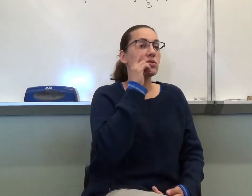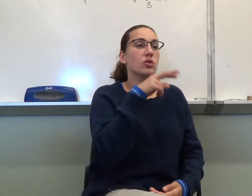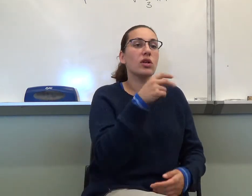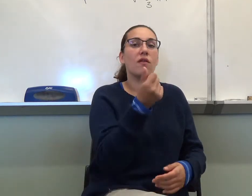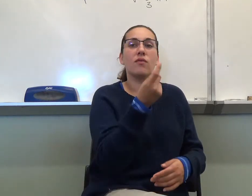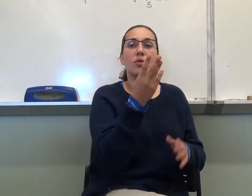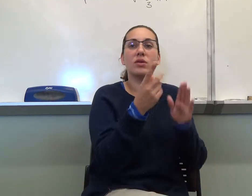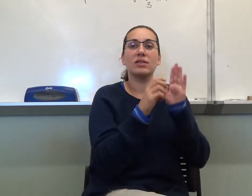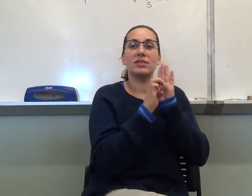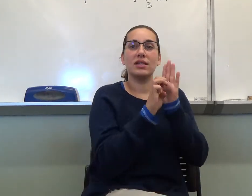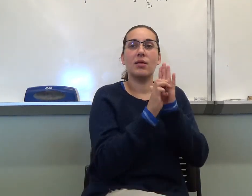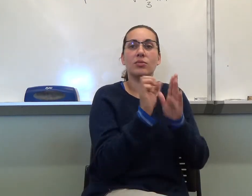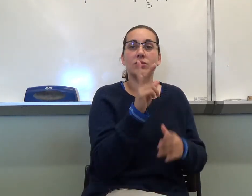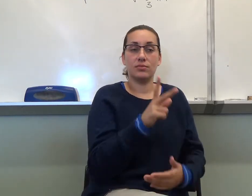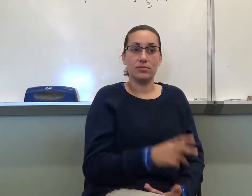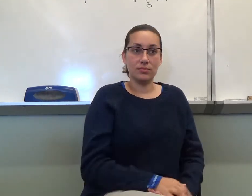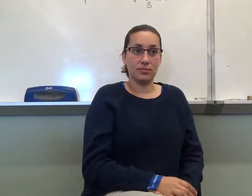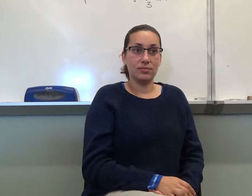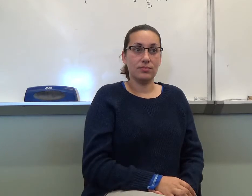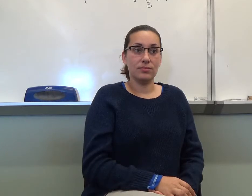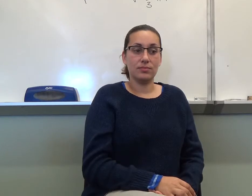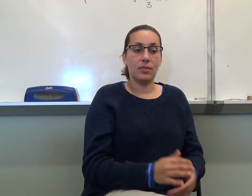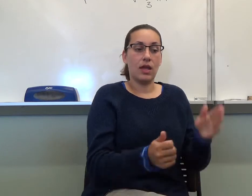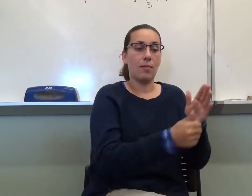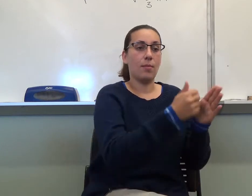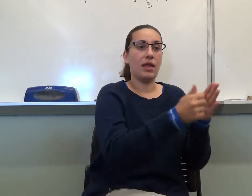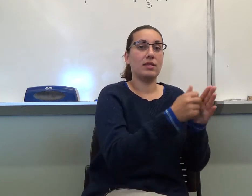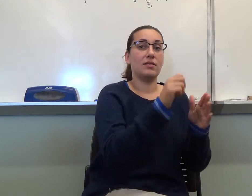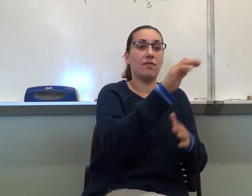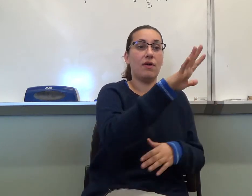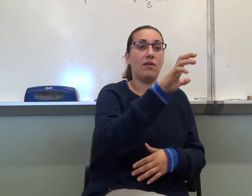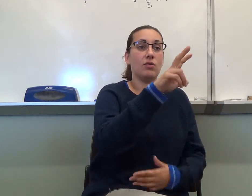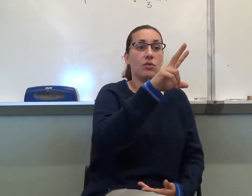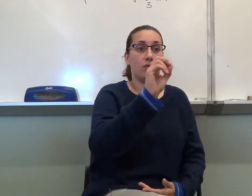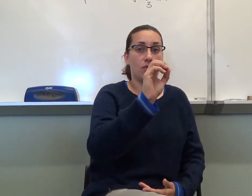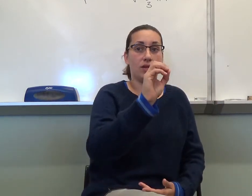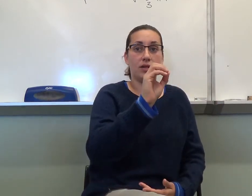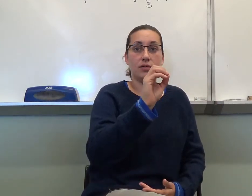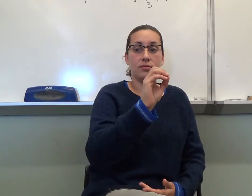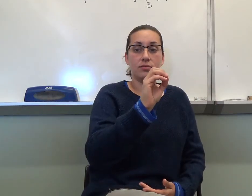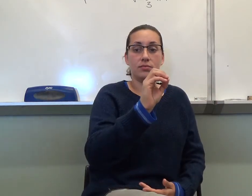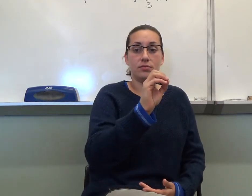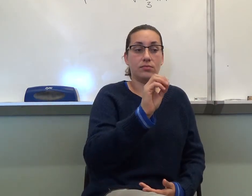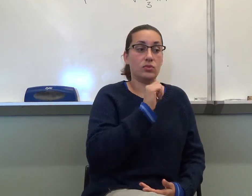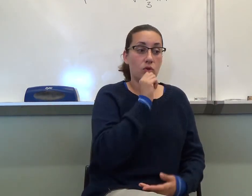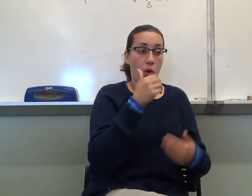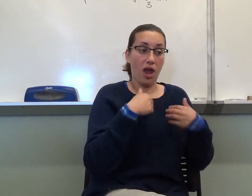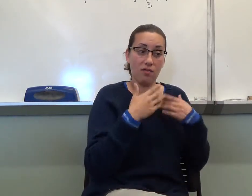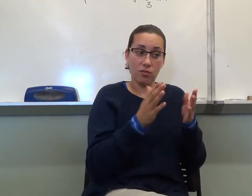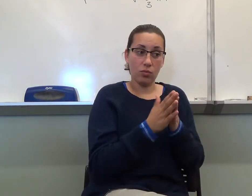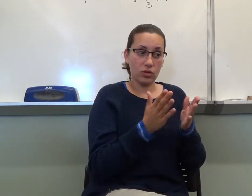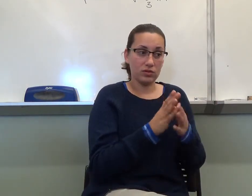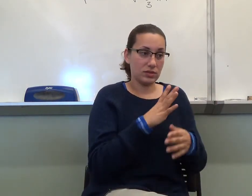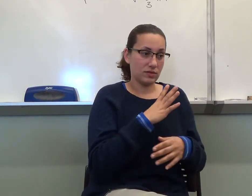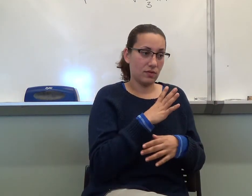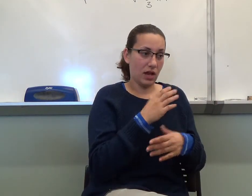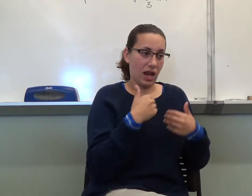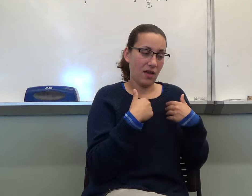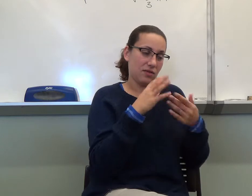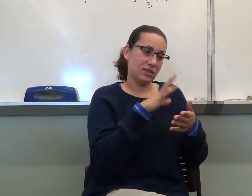here. We're on page 530. I hope you can look on if you don't have your book. There's a table there. So the table is the